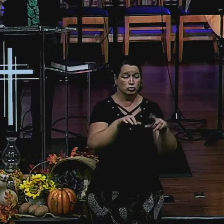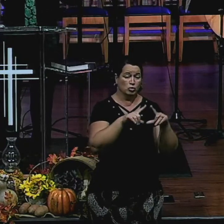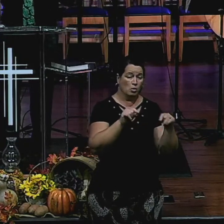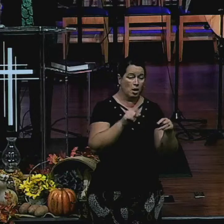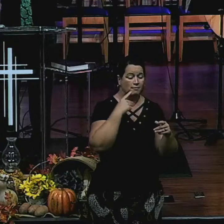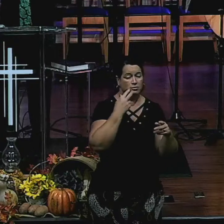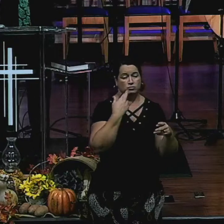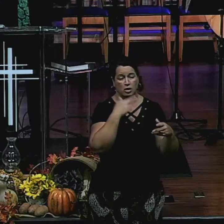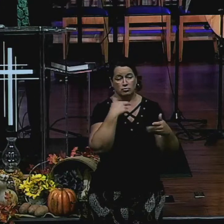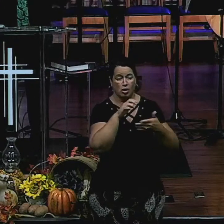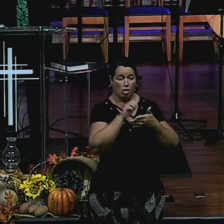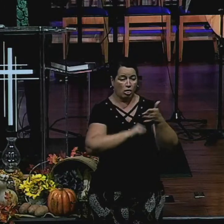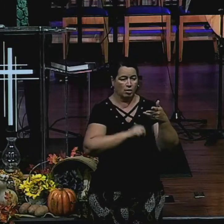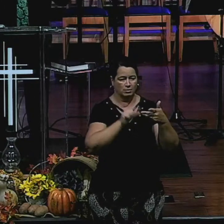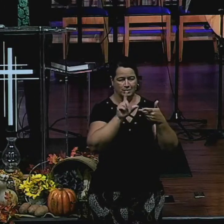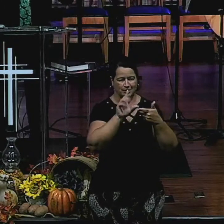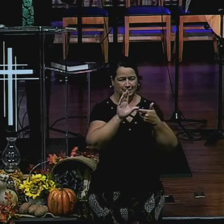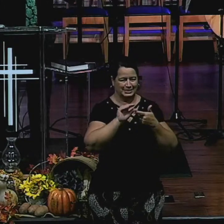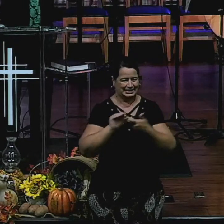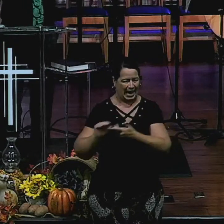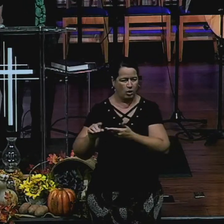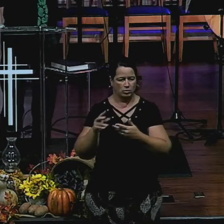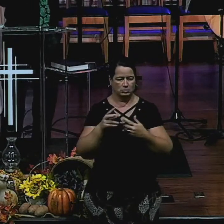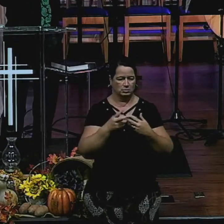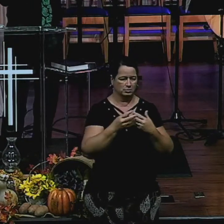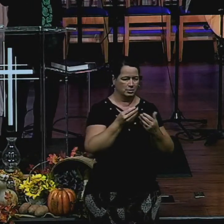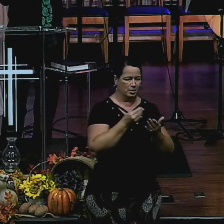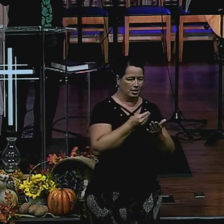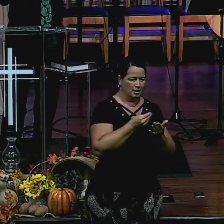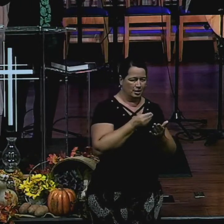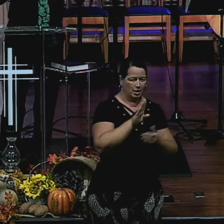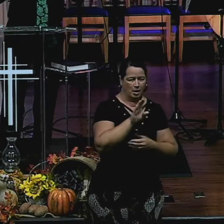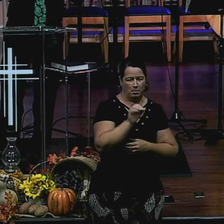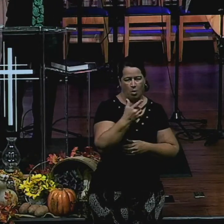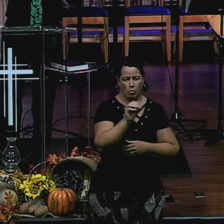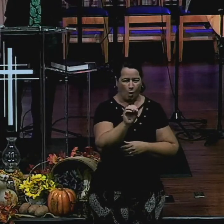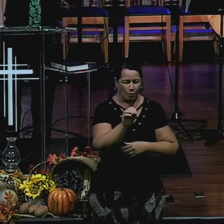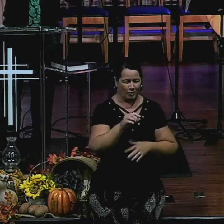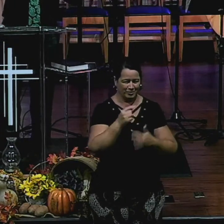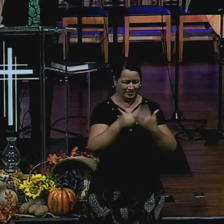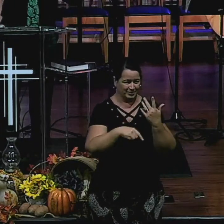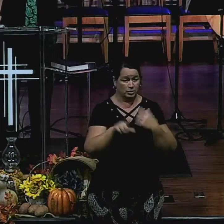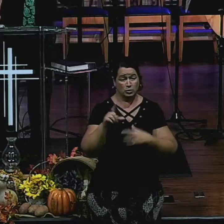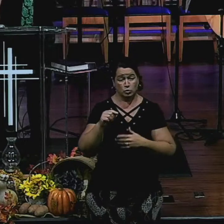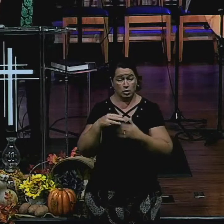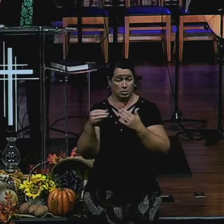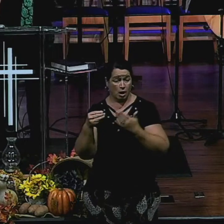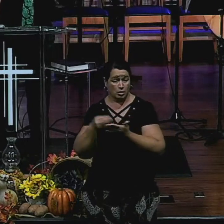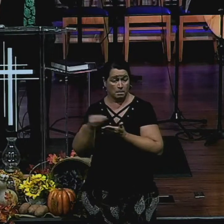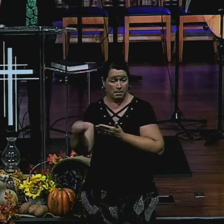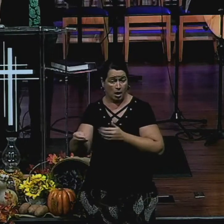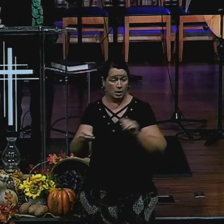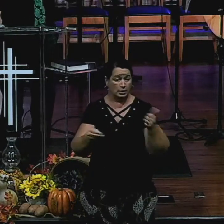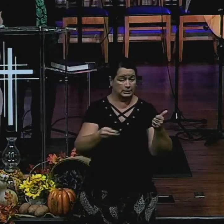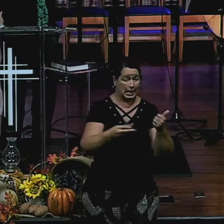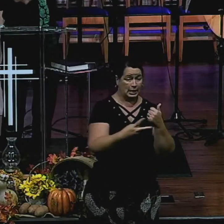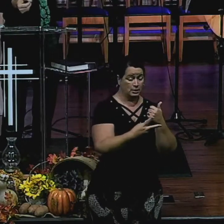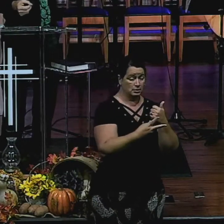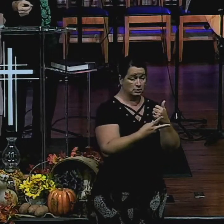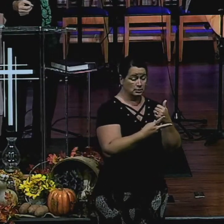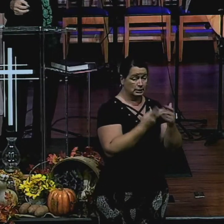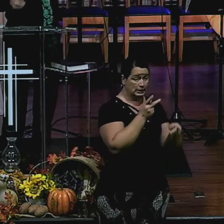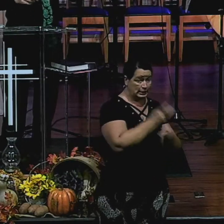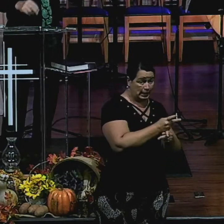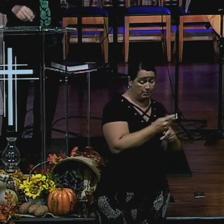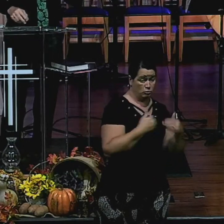for restaurants and businesses. They're $20 for a purchase of that. $10 of that goes to the youth, and you can easily